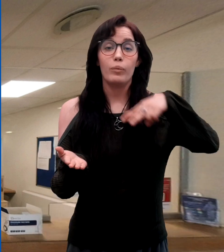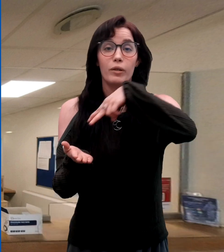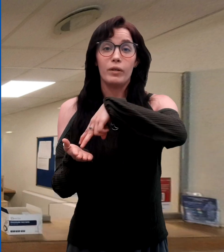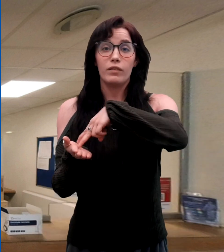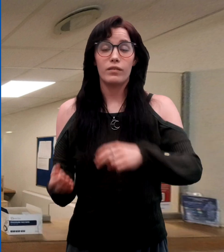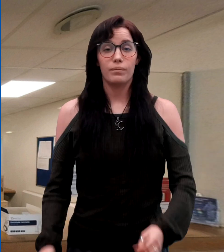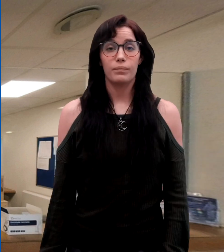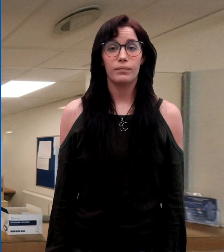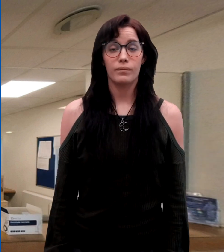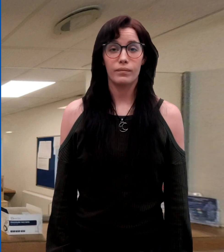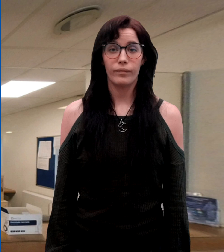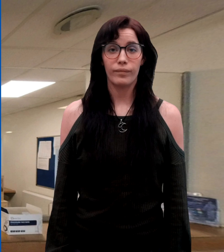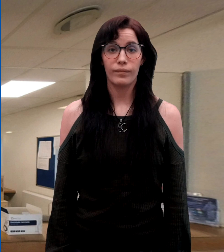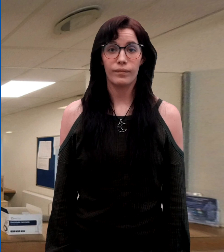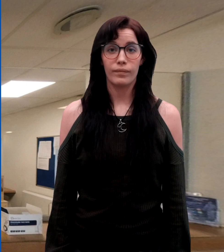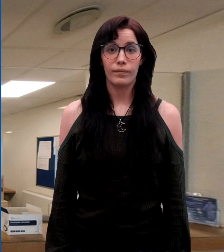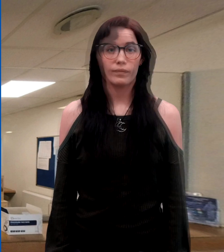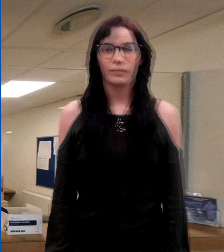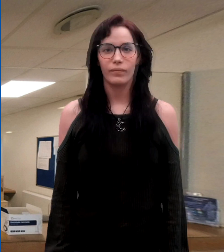Booking an appointment.